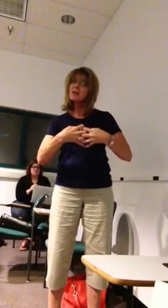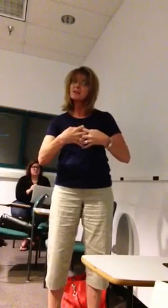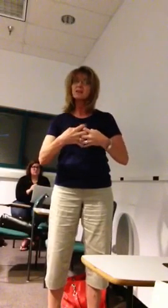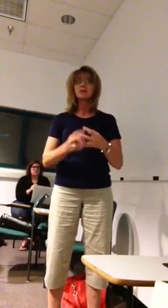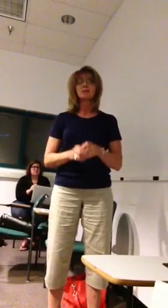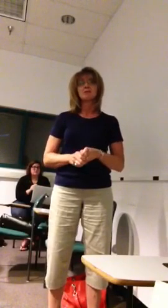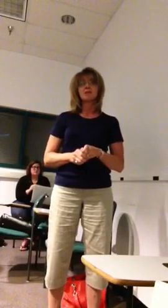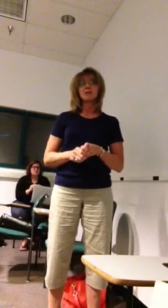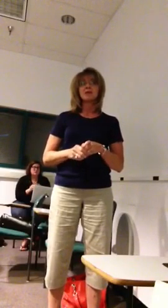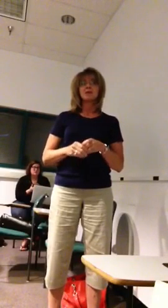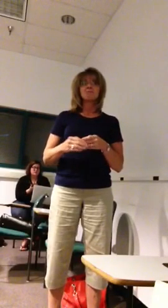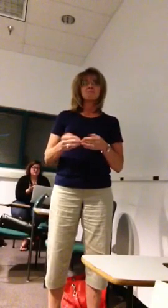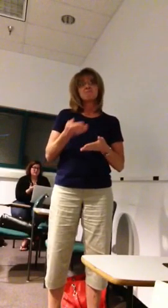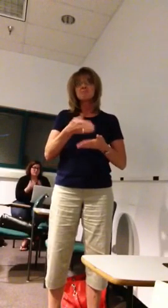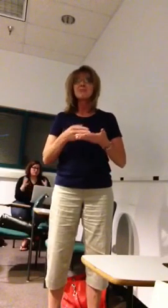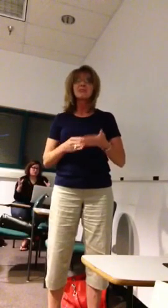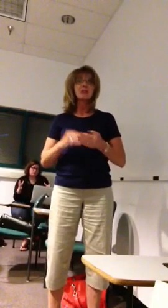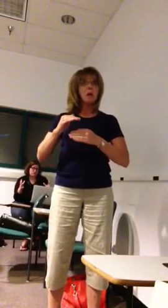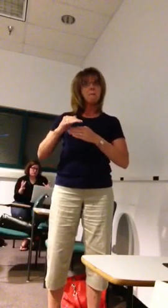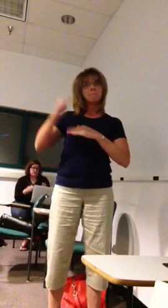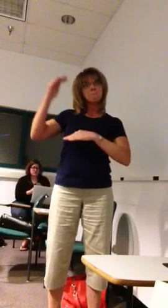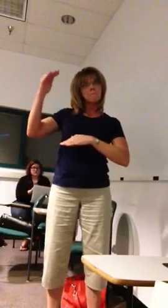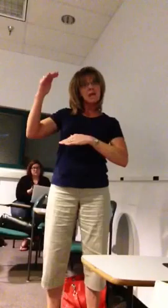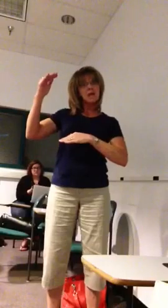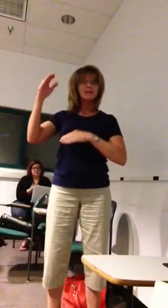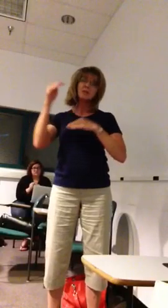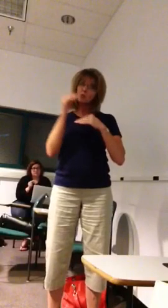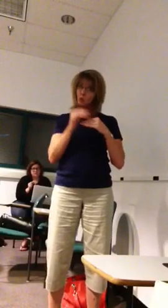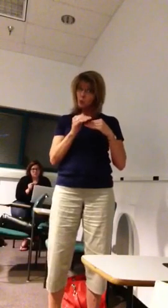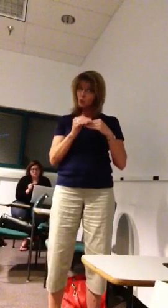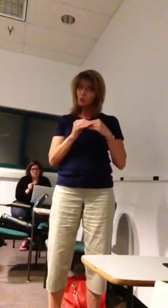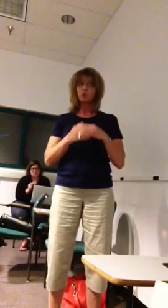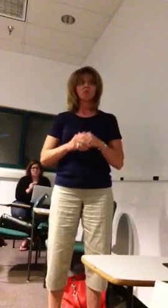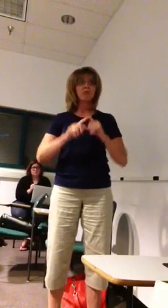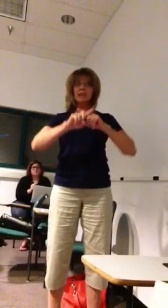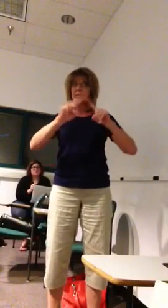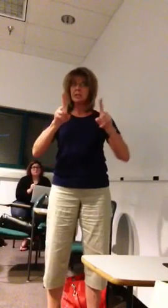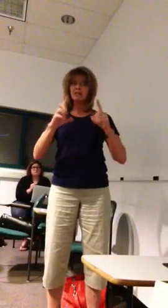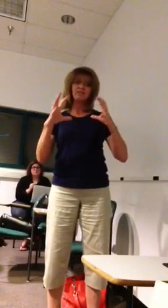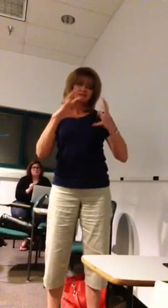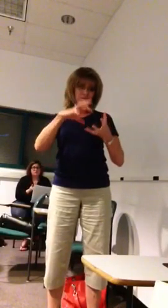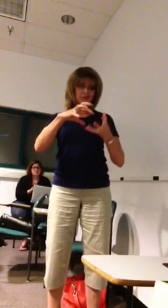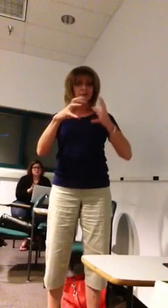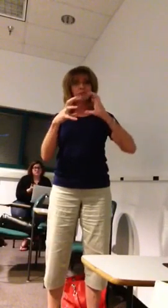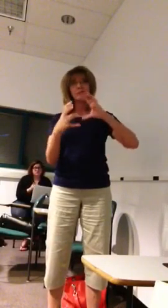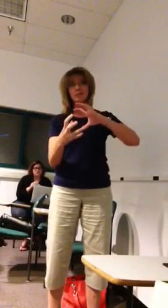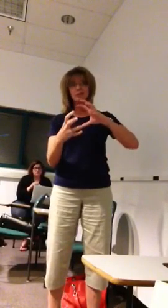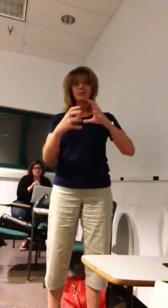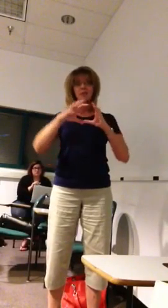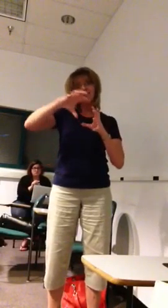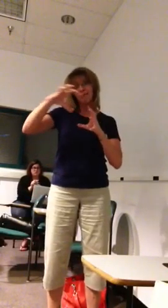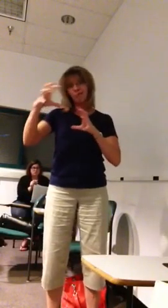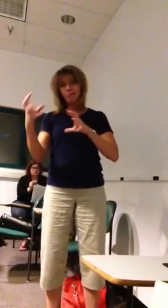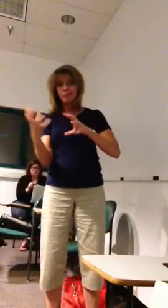bigger than others, but they definitely have different shapes. Some have like the rounded nooks and like the crevices that make